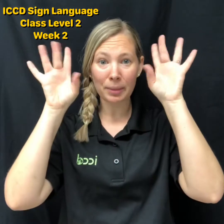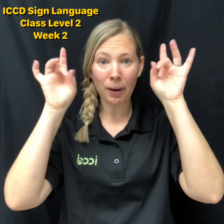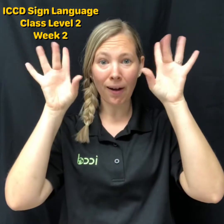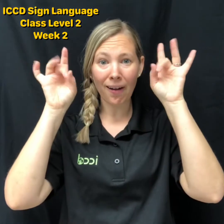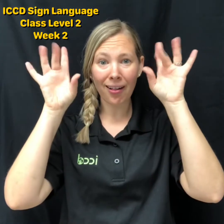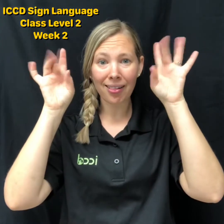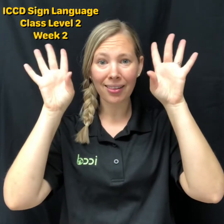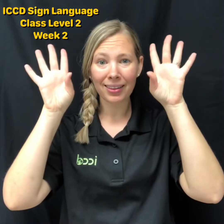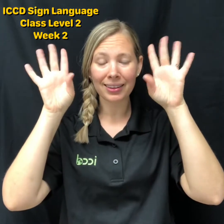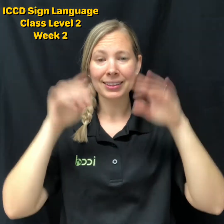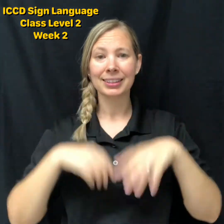volleyball,